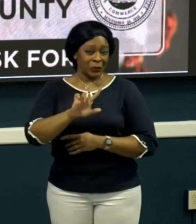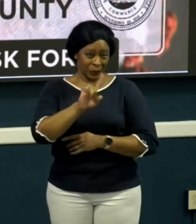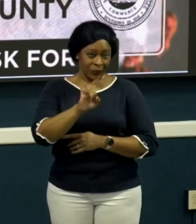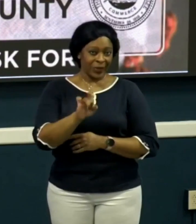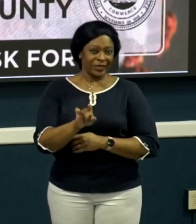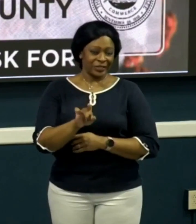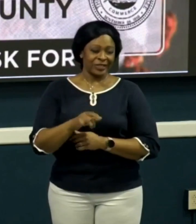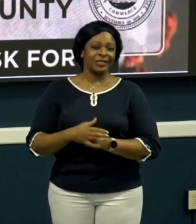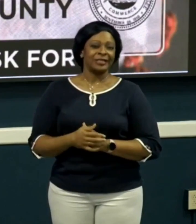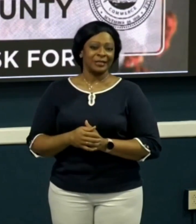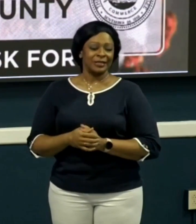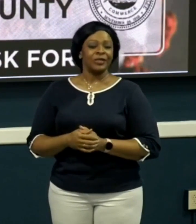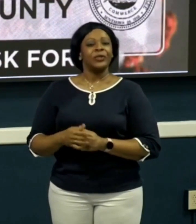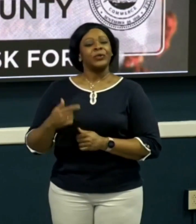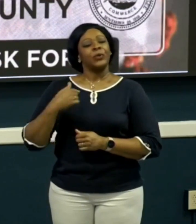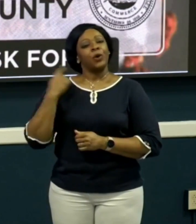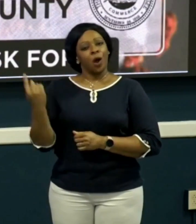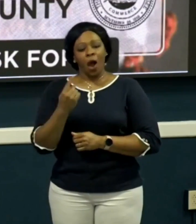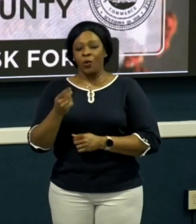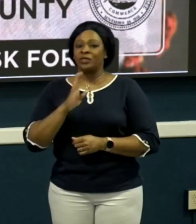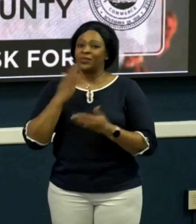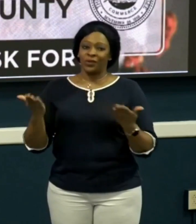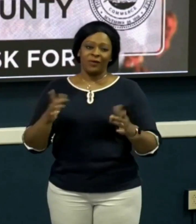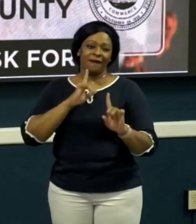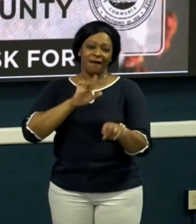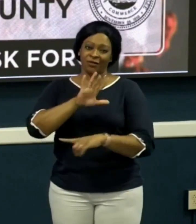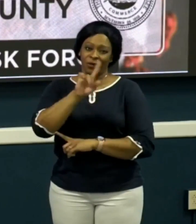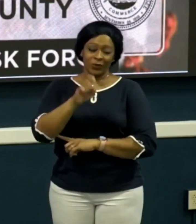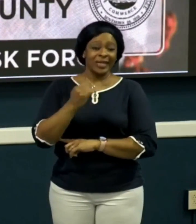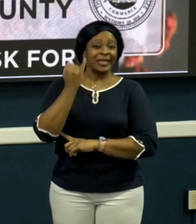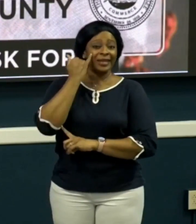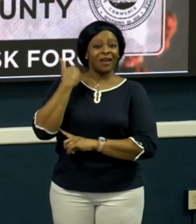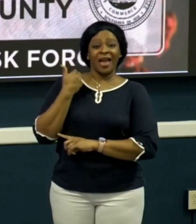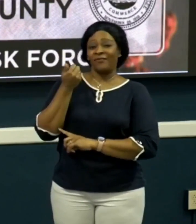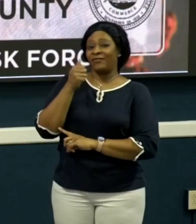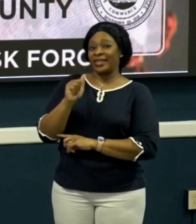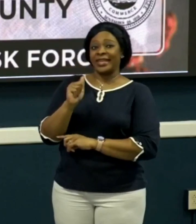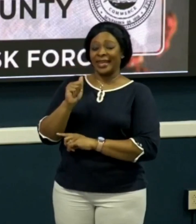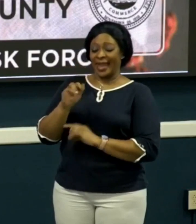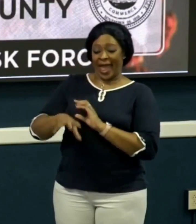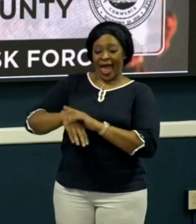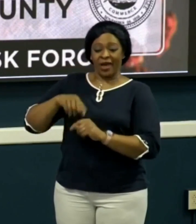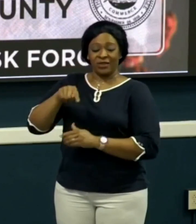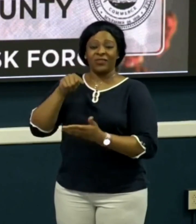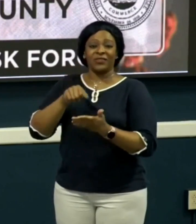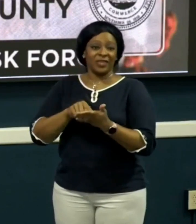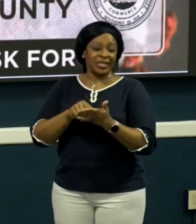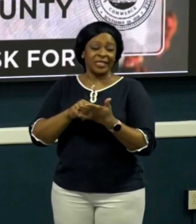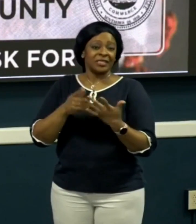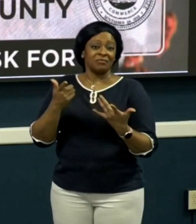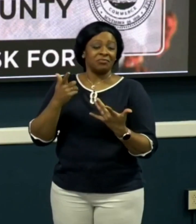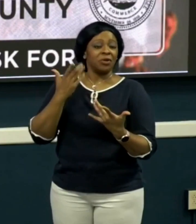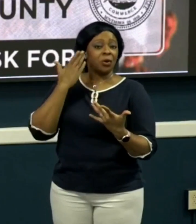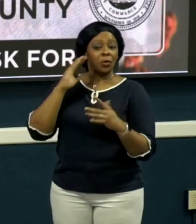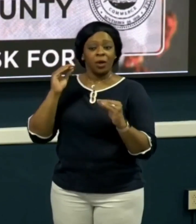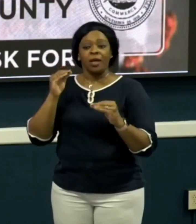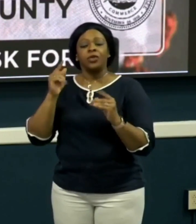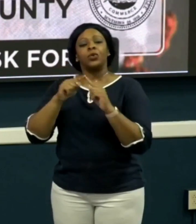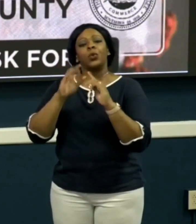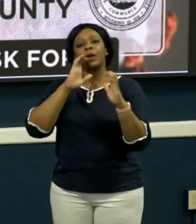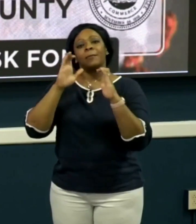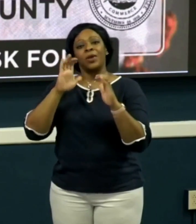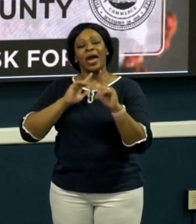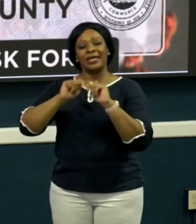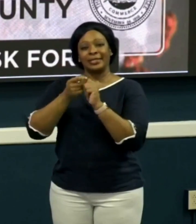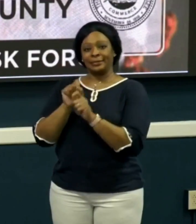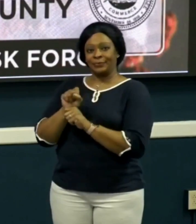there. We will always be available to answer questions should you have them. Outside of these, just shoot them along to our communications teams,